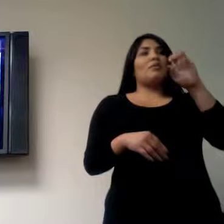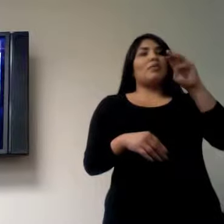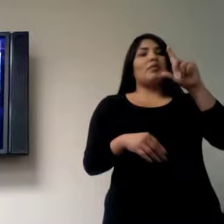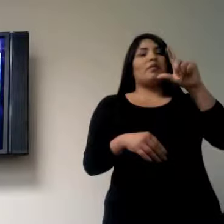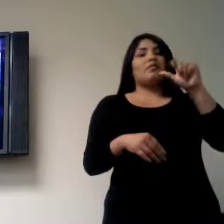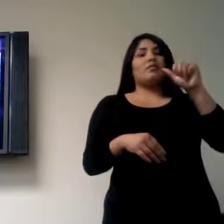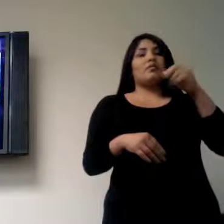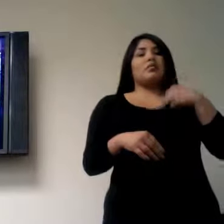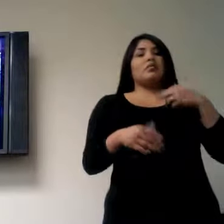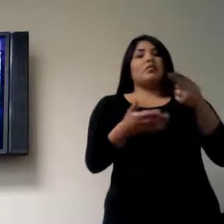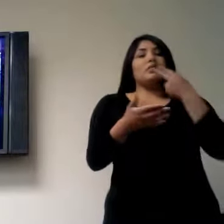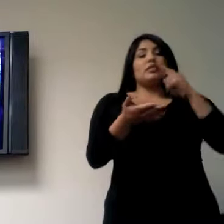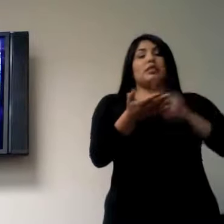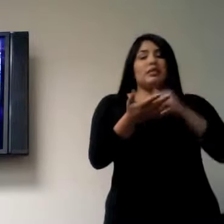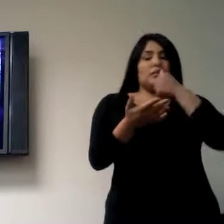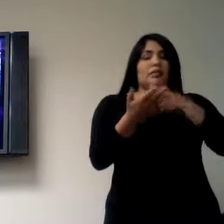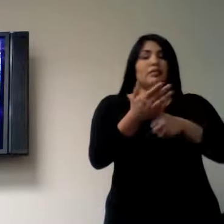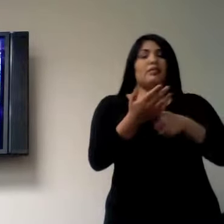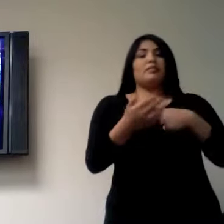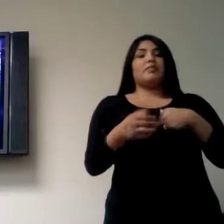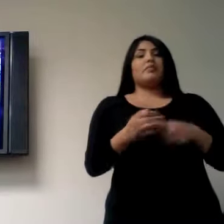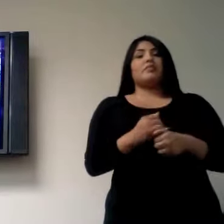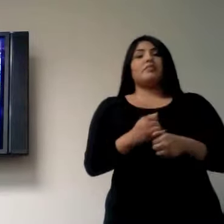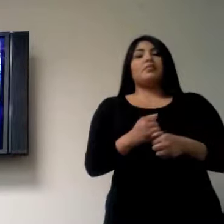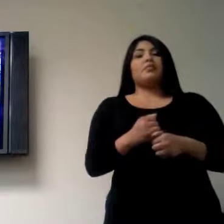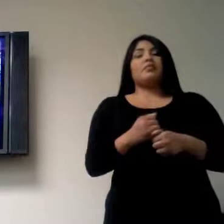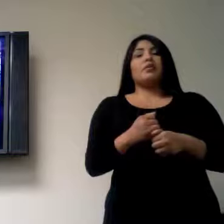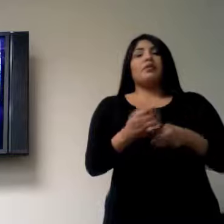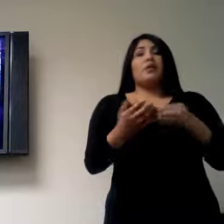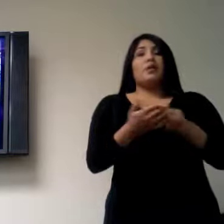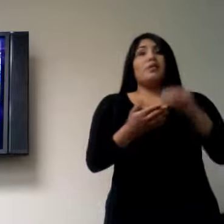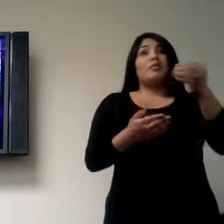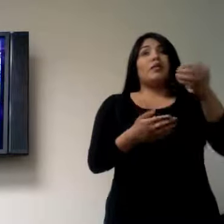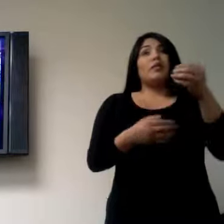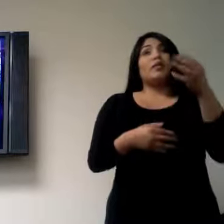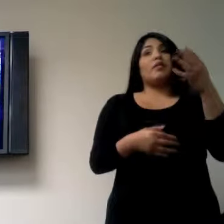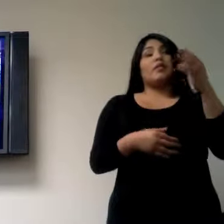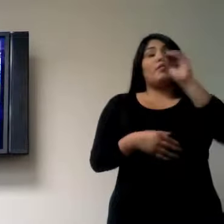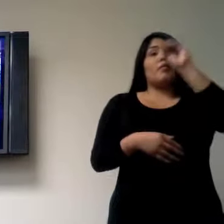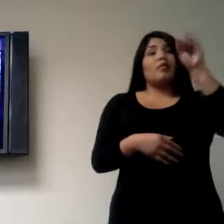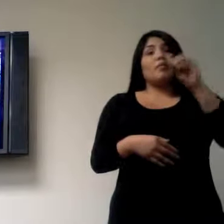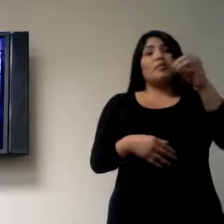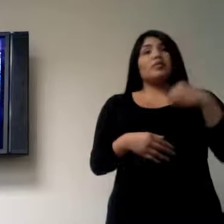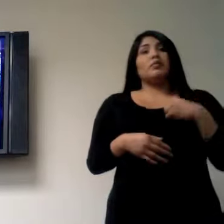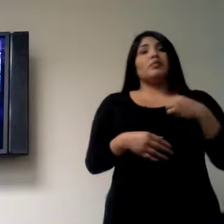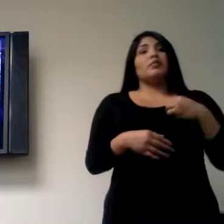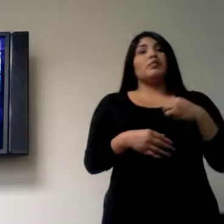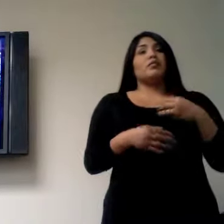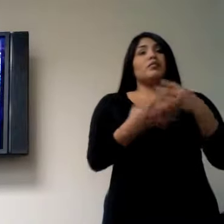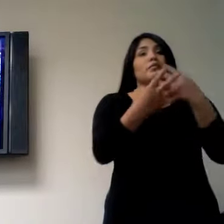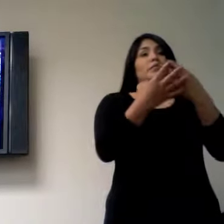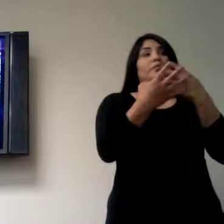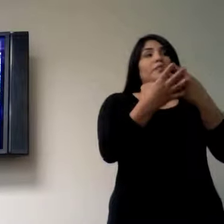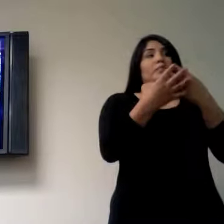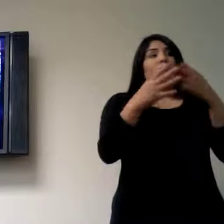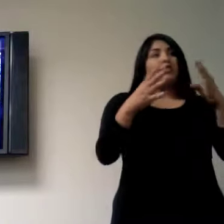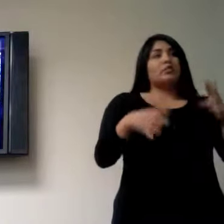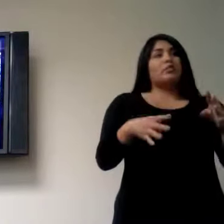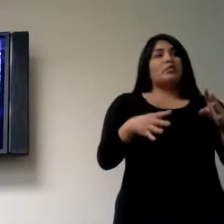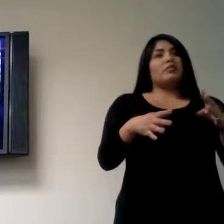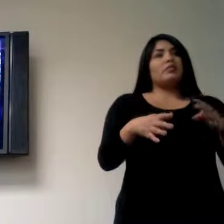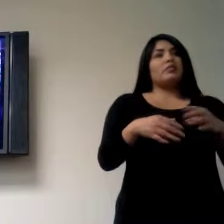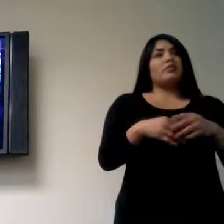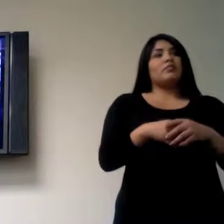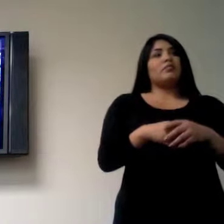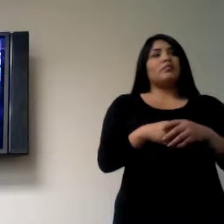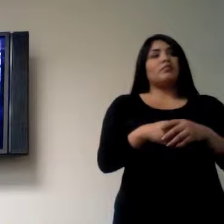from the sutler, Albert Dart, who paid a 5% commission on sales to the prison fund. Dart, a